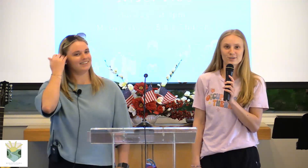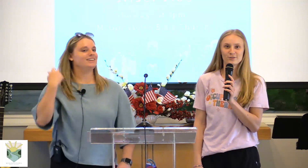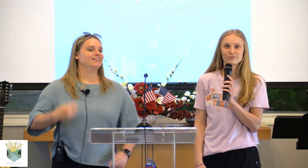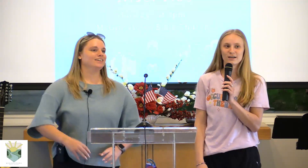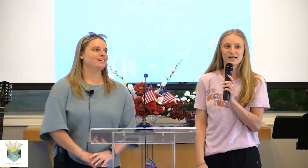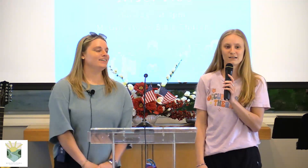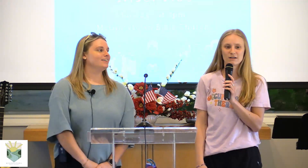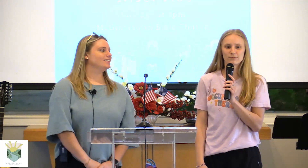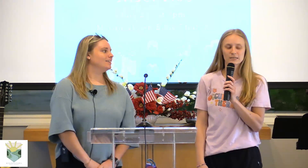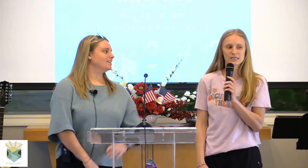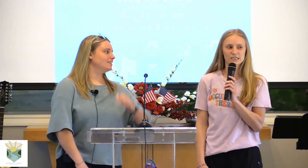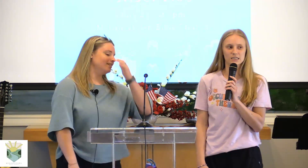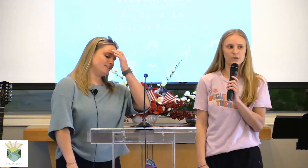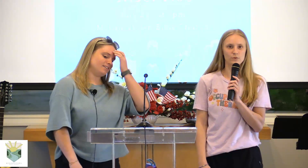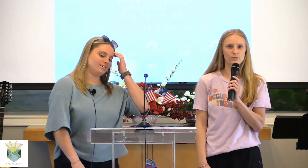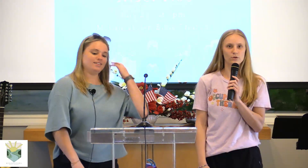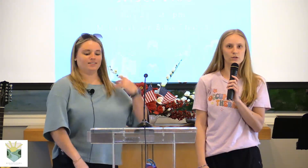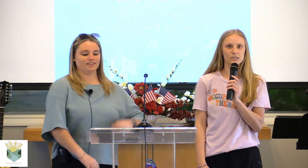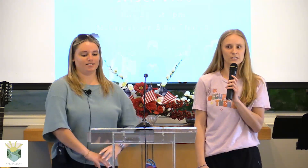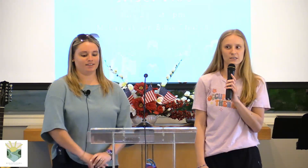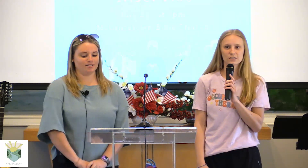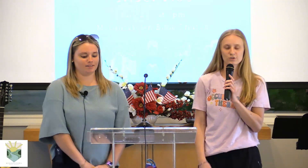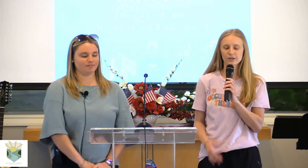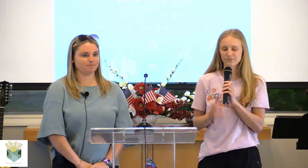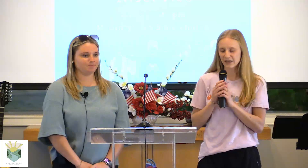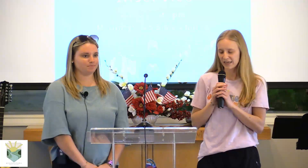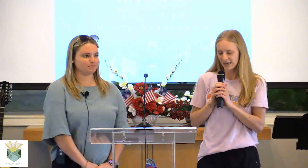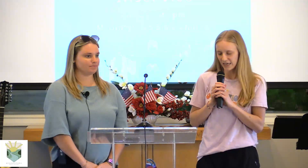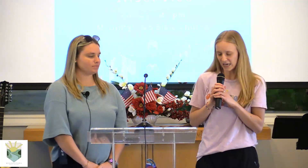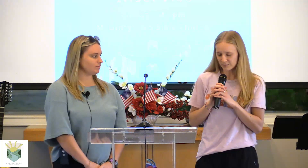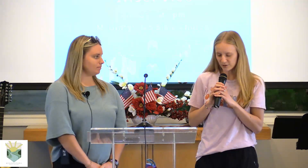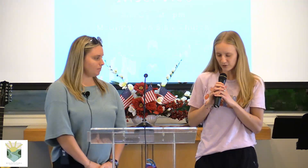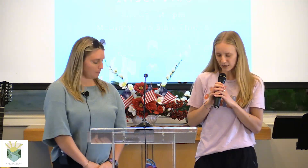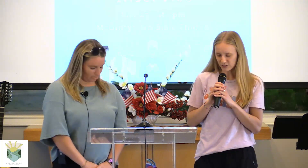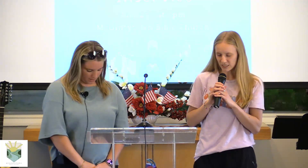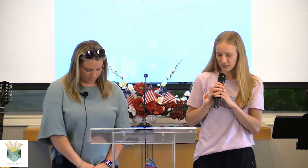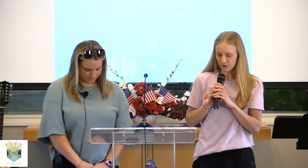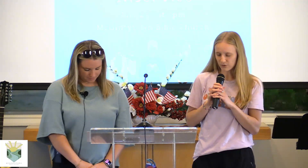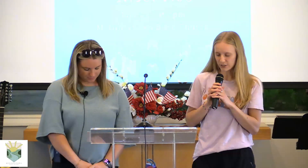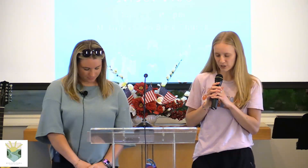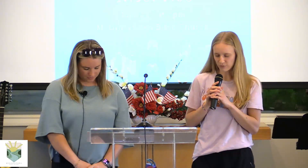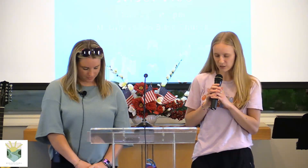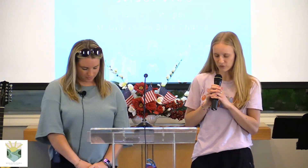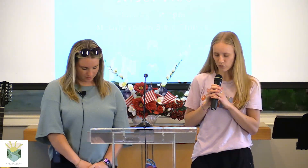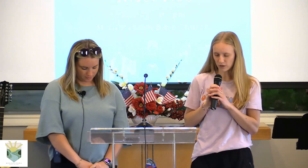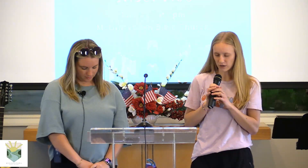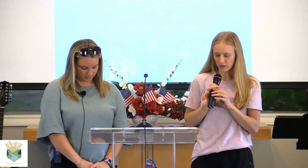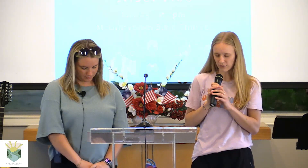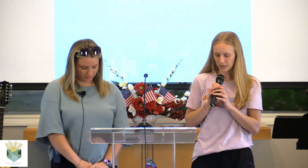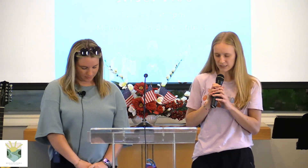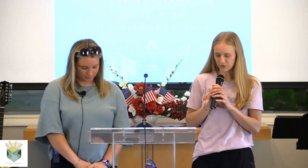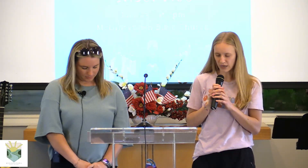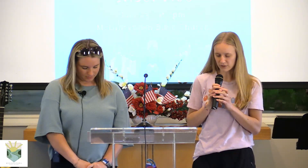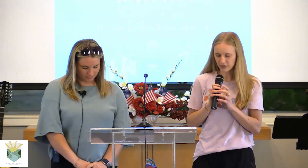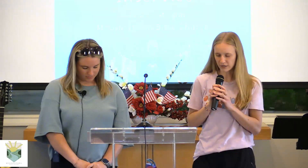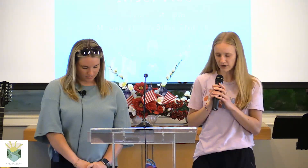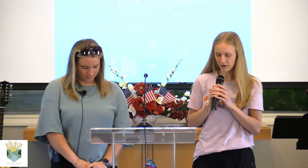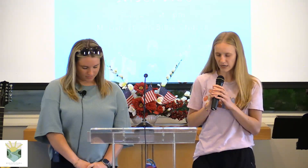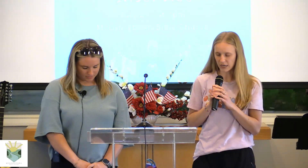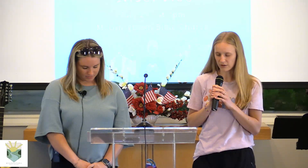to open us, and then we will get started. Dear Lord, I just thank you so much for allowing us to gather here and